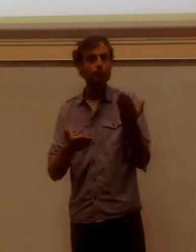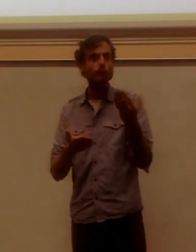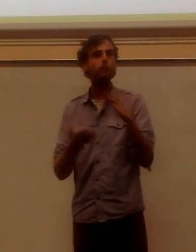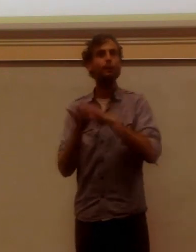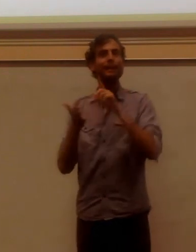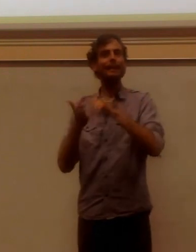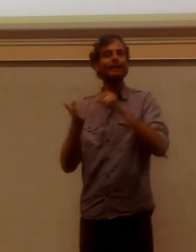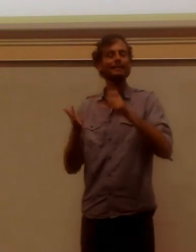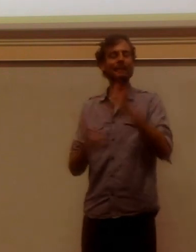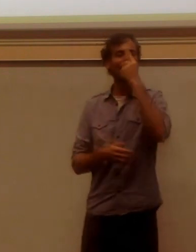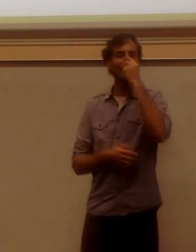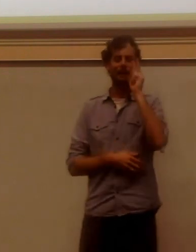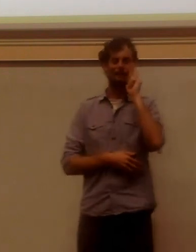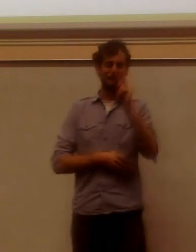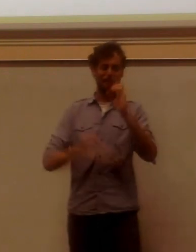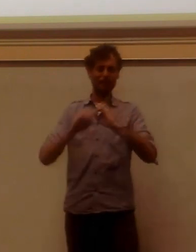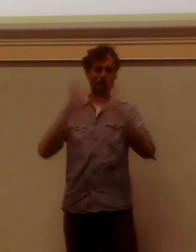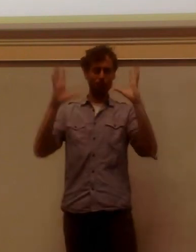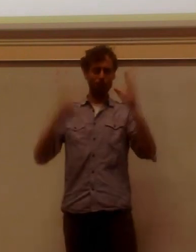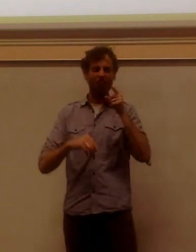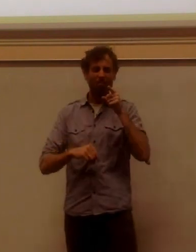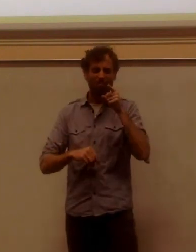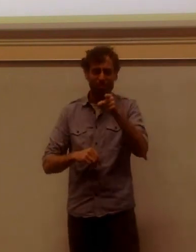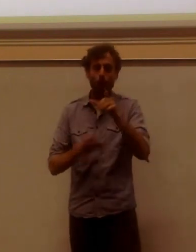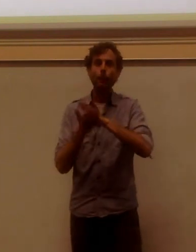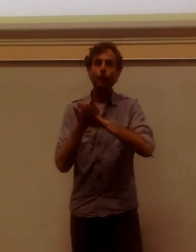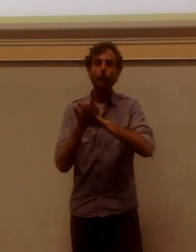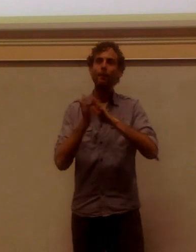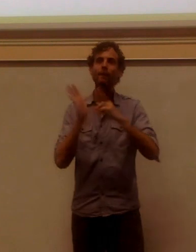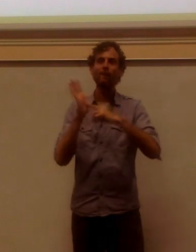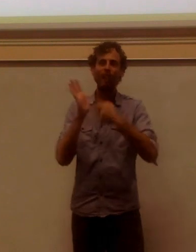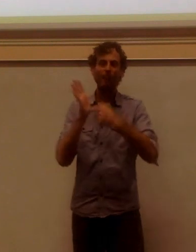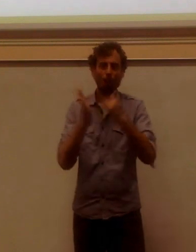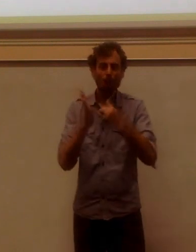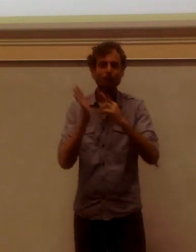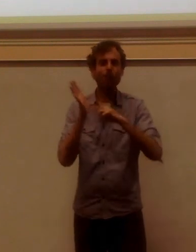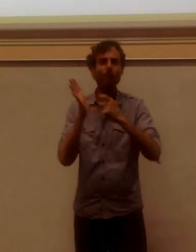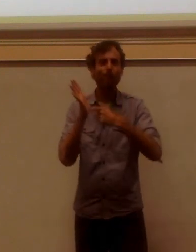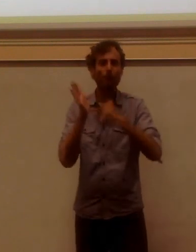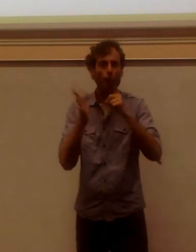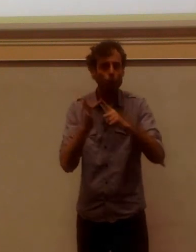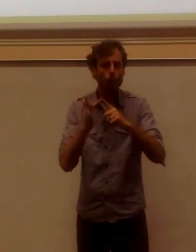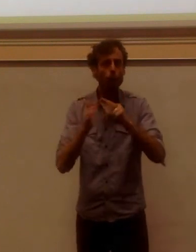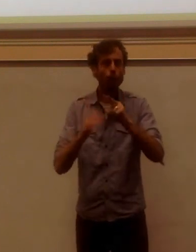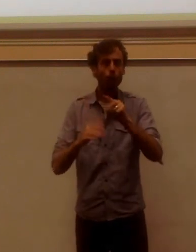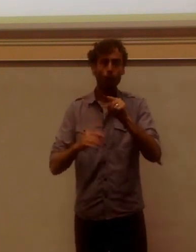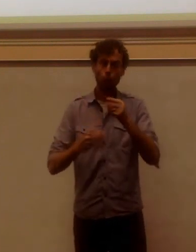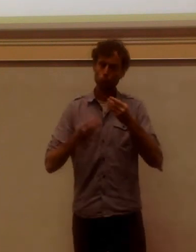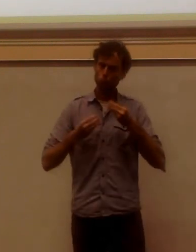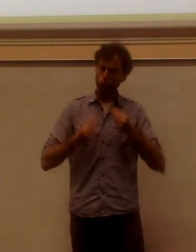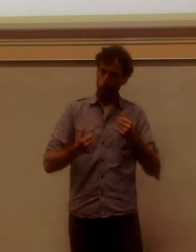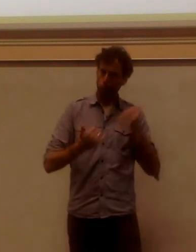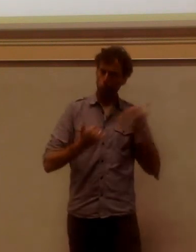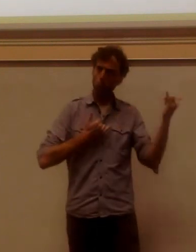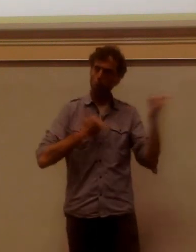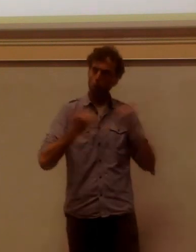the service and of the technology, so that representatives of the European Commission themselves could see the various components